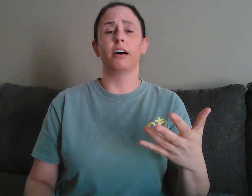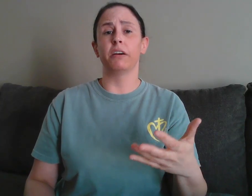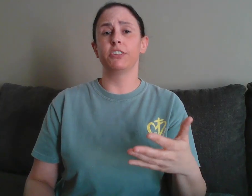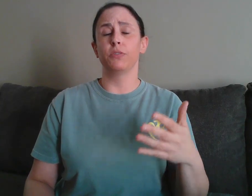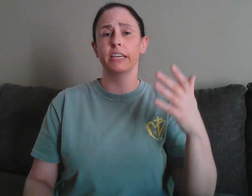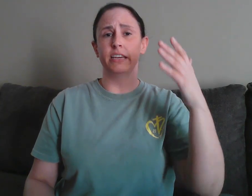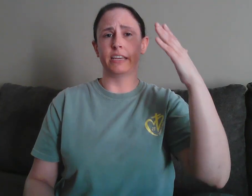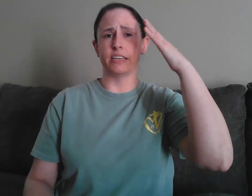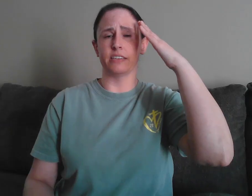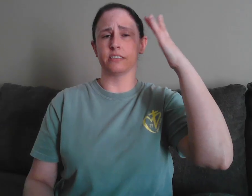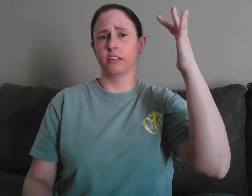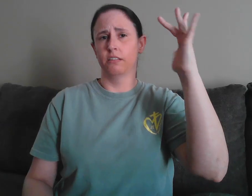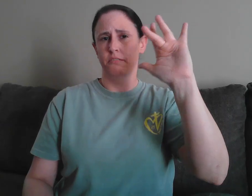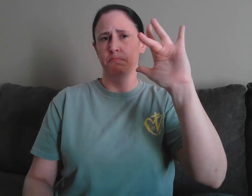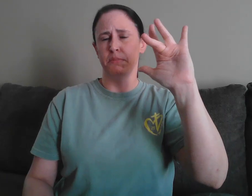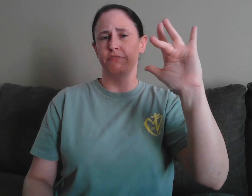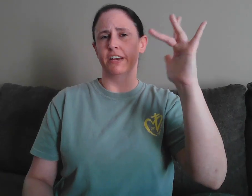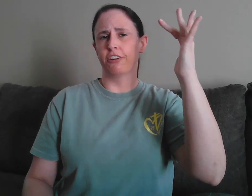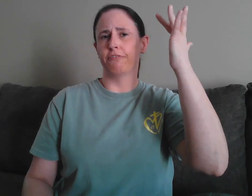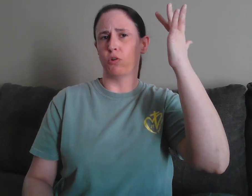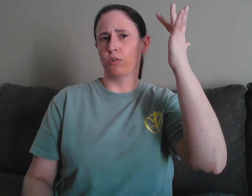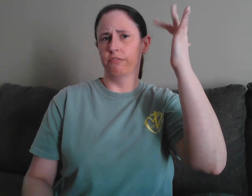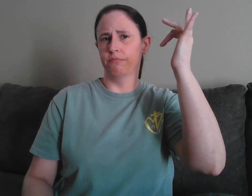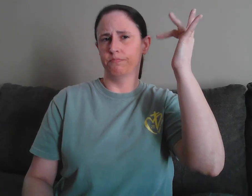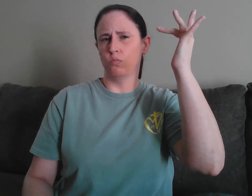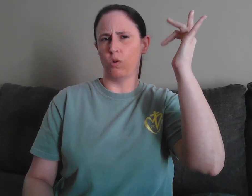of doing it is middle finger forward, Y.